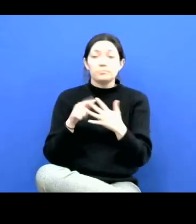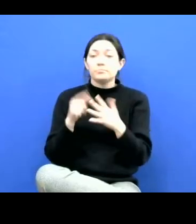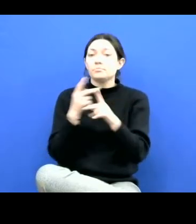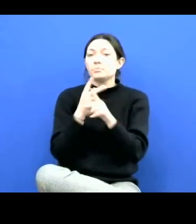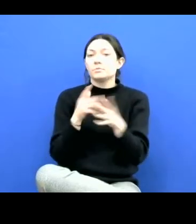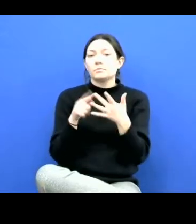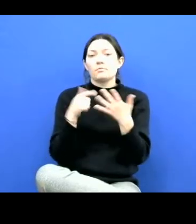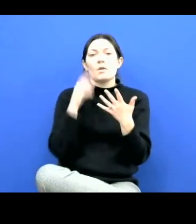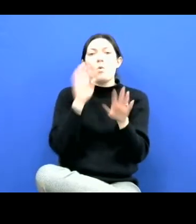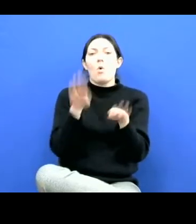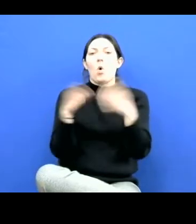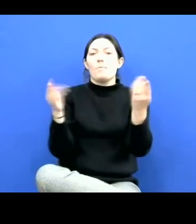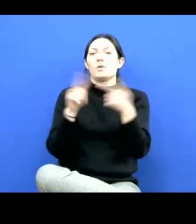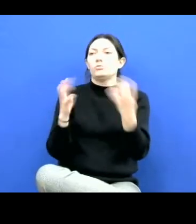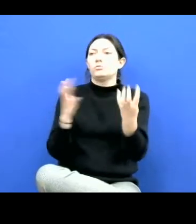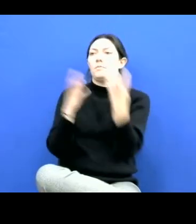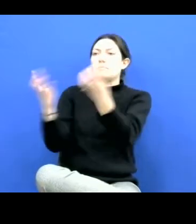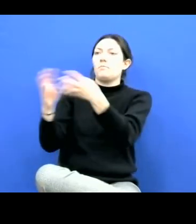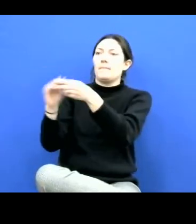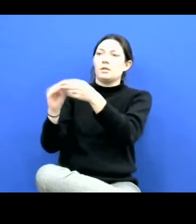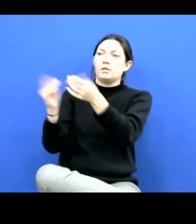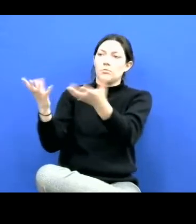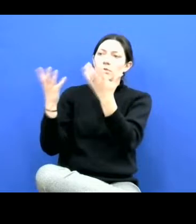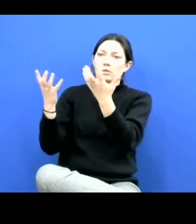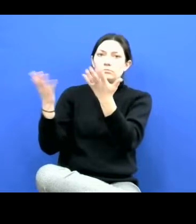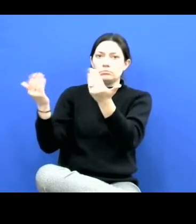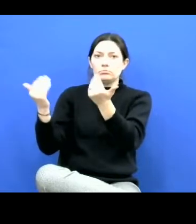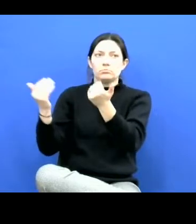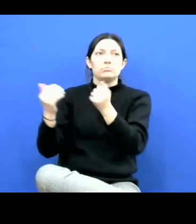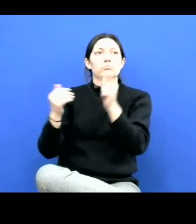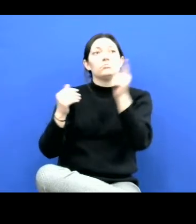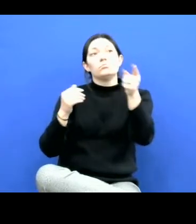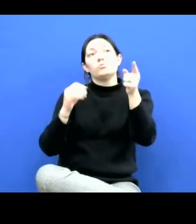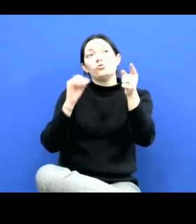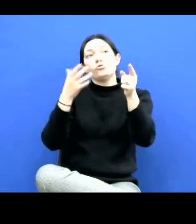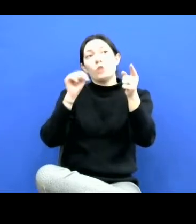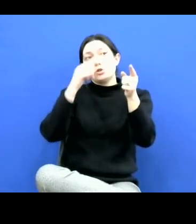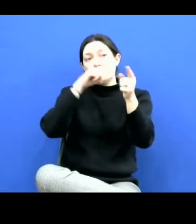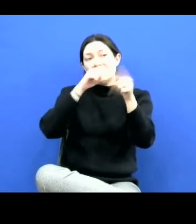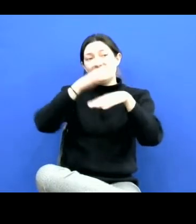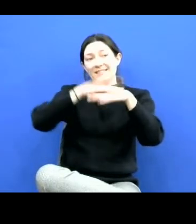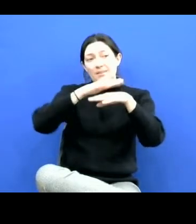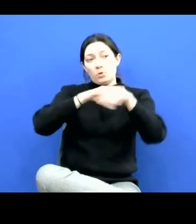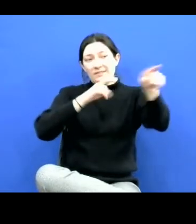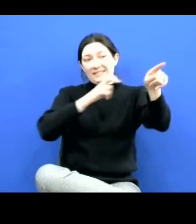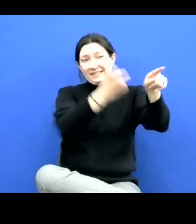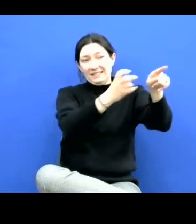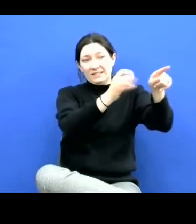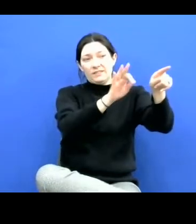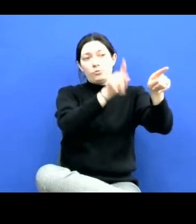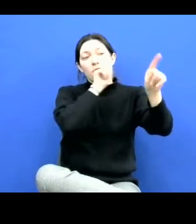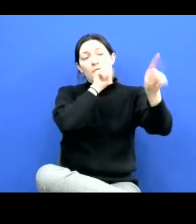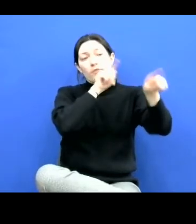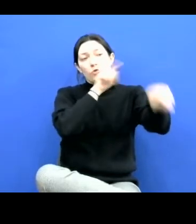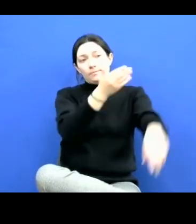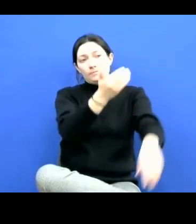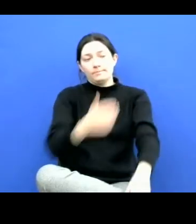Then I'm going to open it up to comments from the public. John, if you want to sit at the table there in case you need to answer questions.